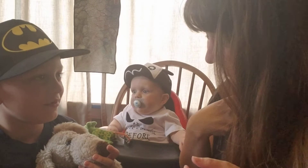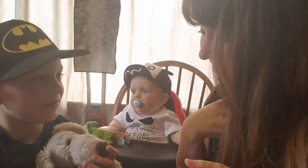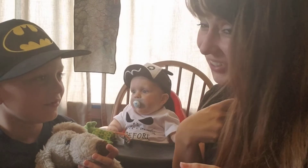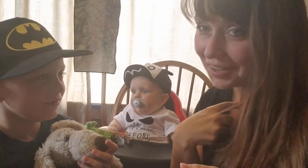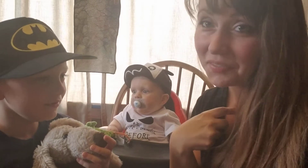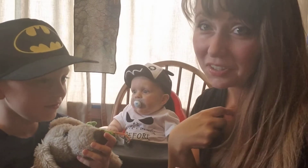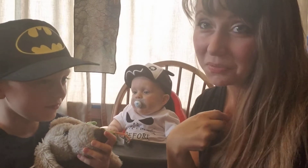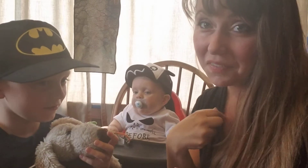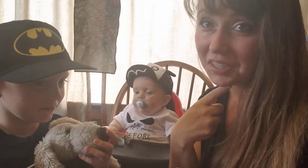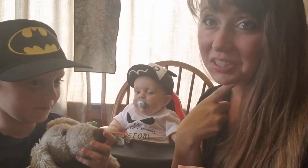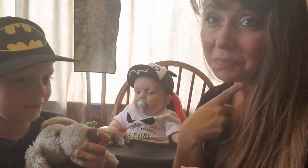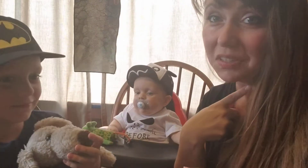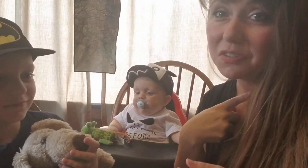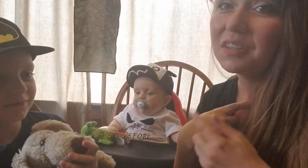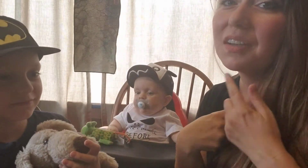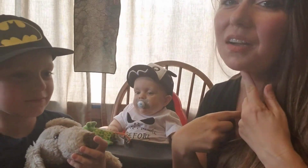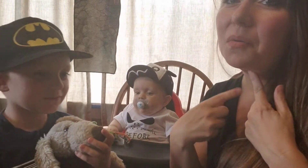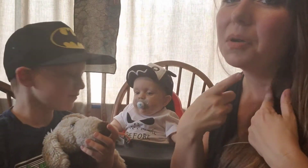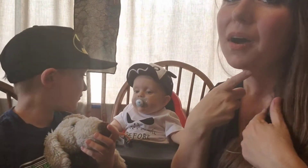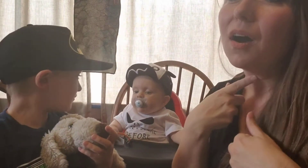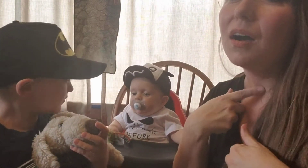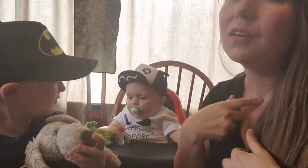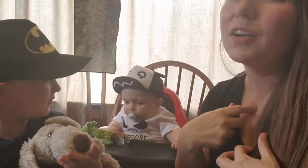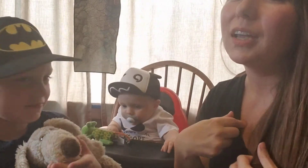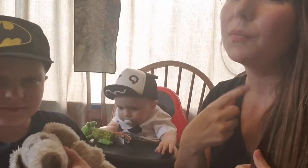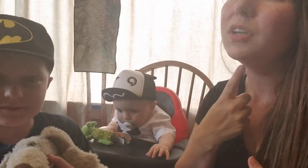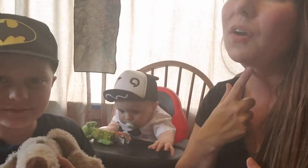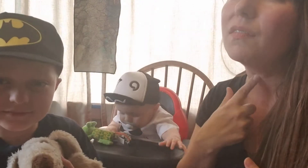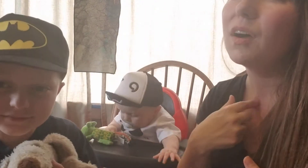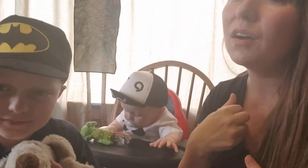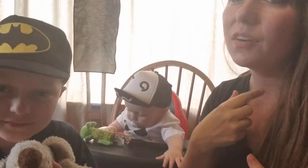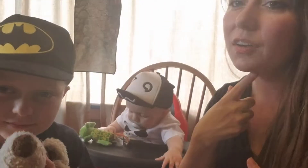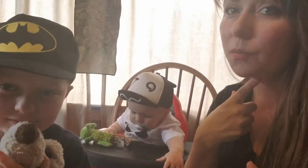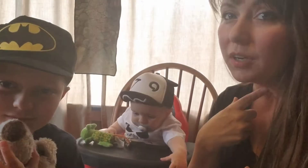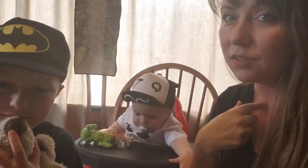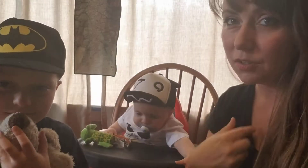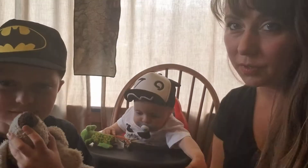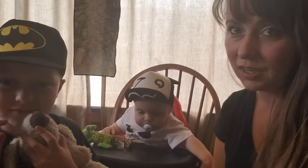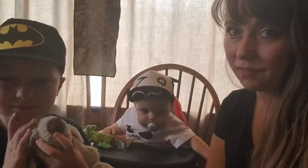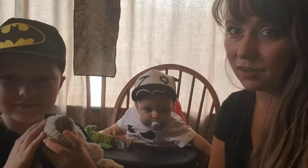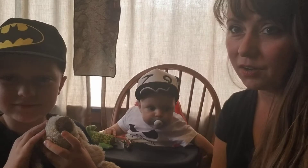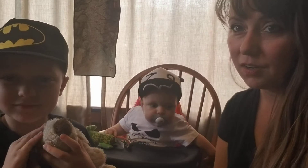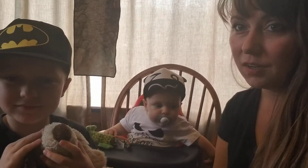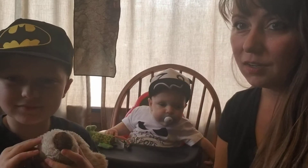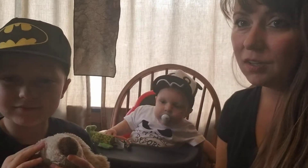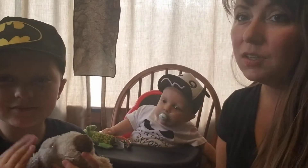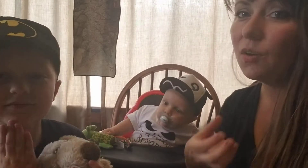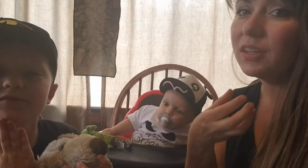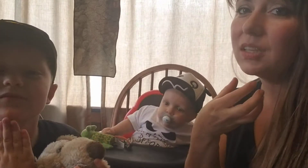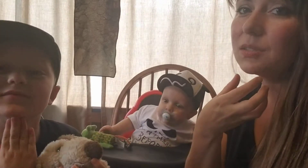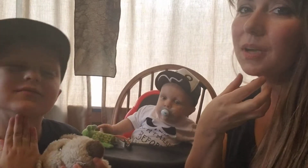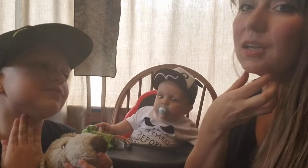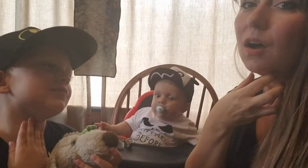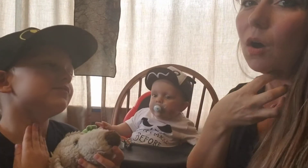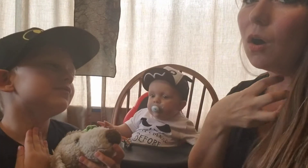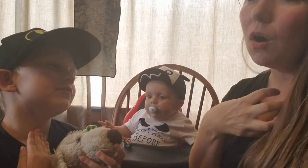you? after this we'll have to get something to drink. What about hungry when you have hunger? What do you do when you have hunger? You go like this, right? All